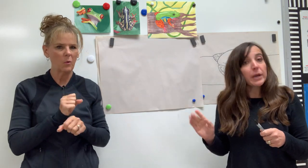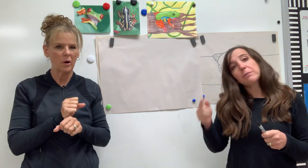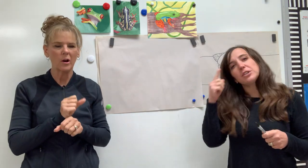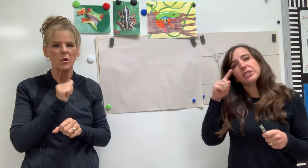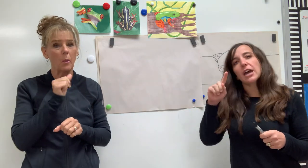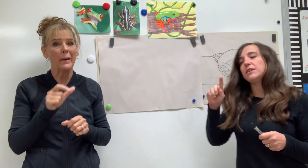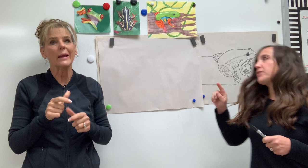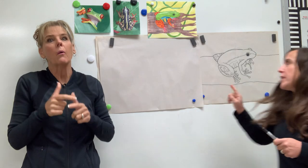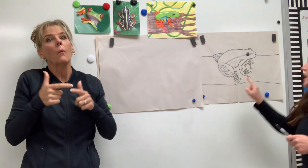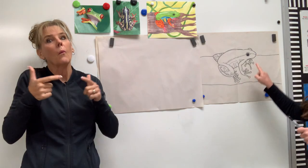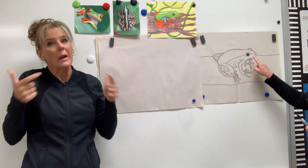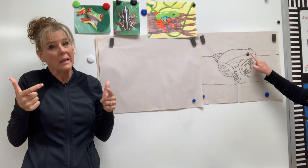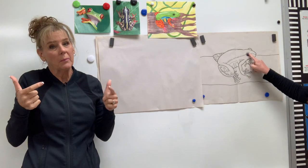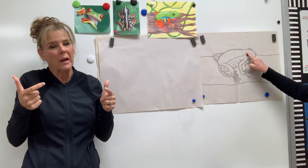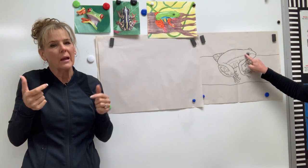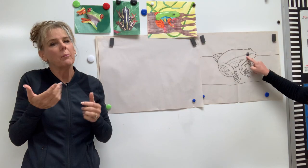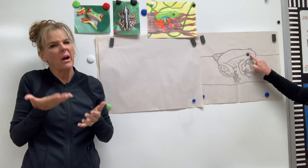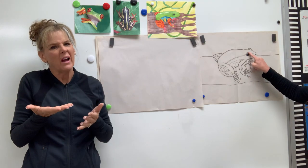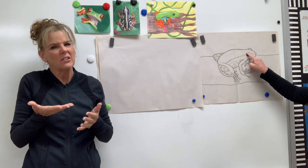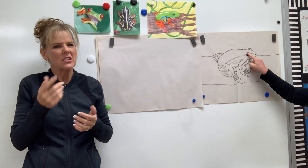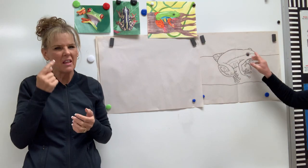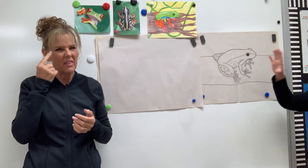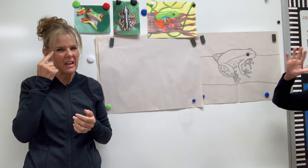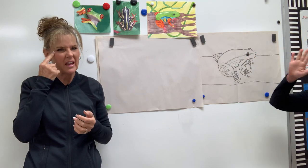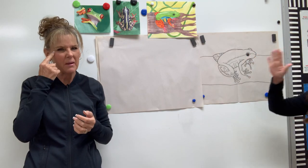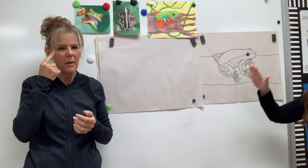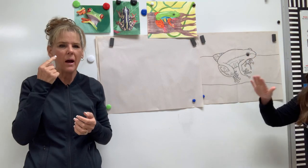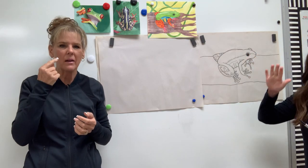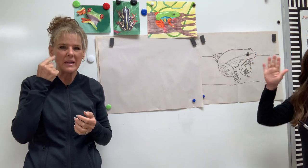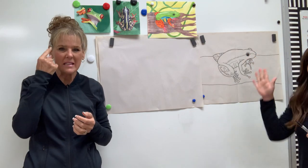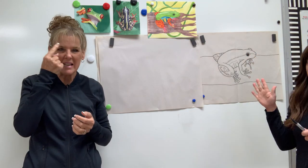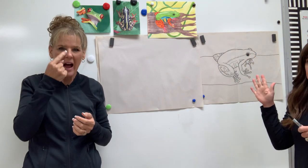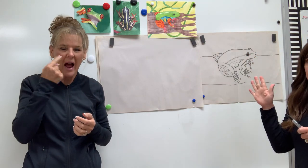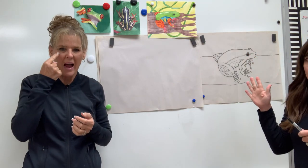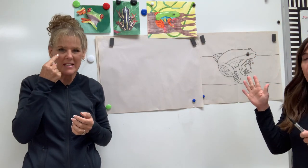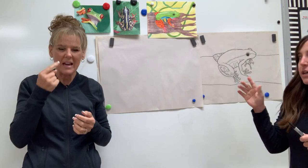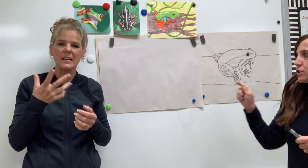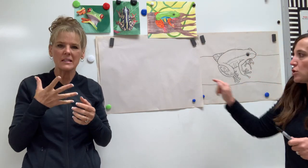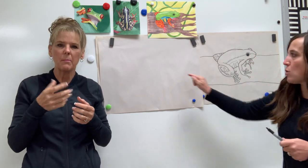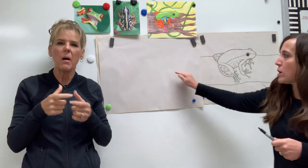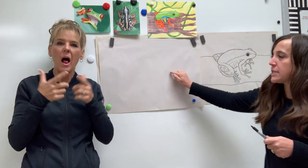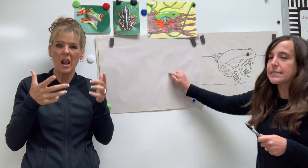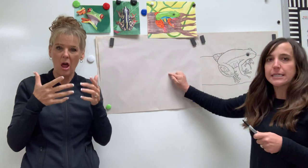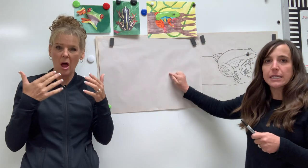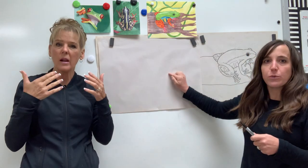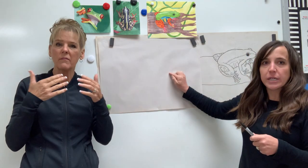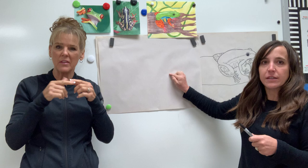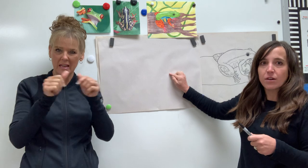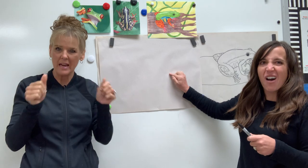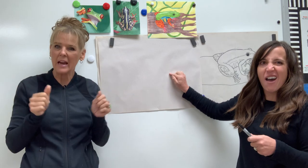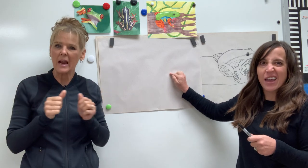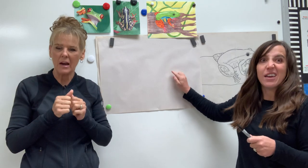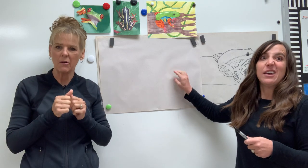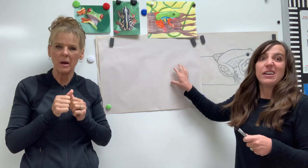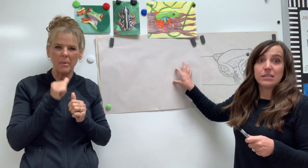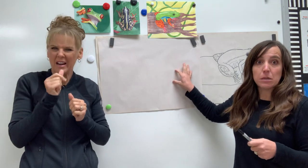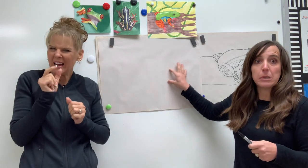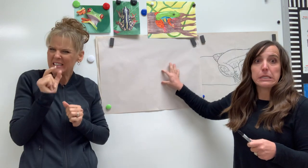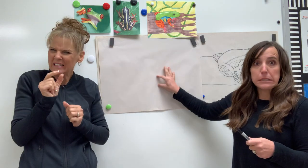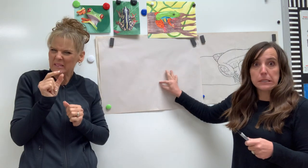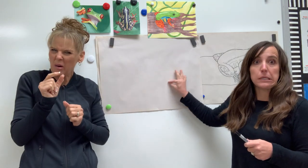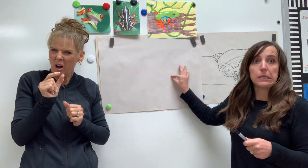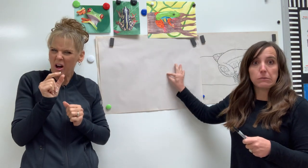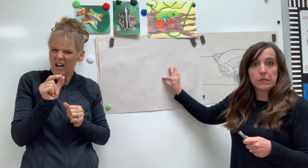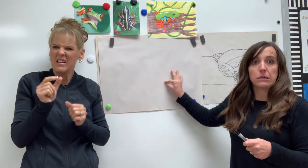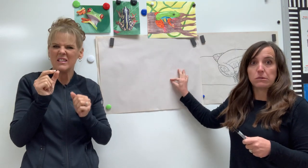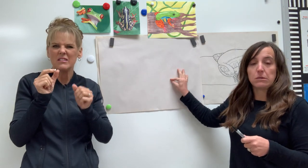it too big, but just kind of think about how his eye takes up a lot of his face, okay? So you don't want a teeny weeny little eye. He's going to be